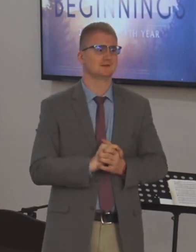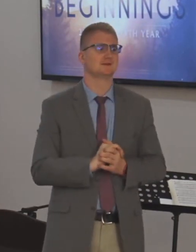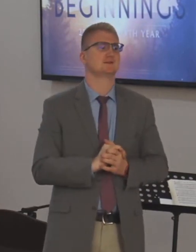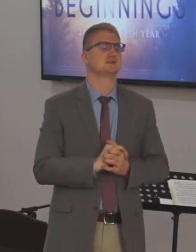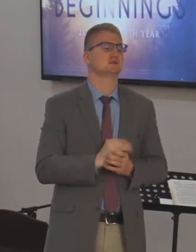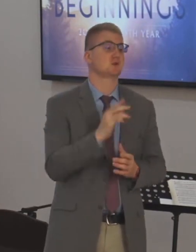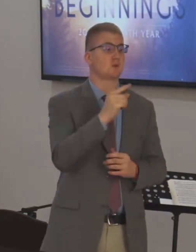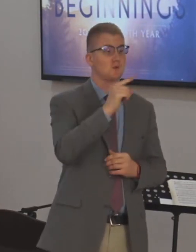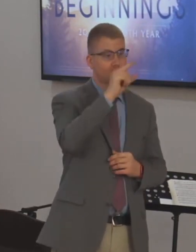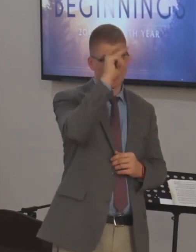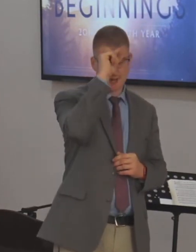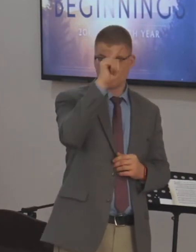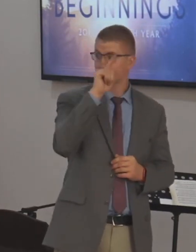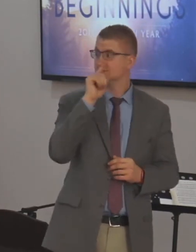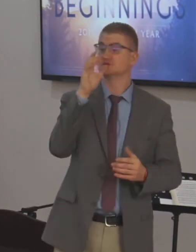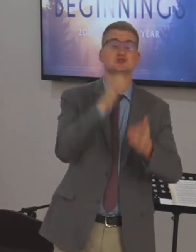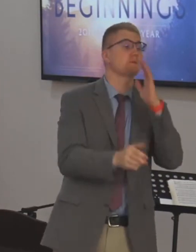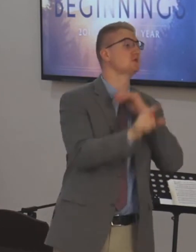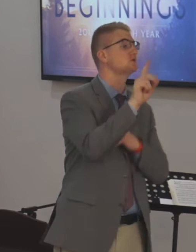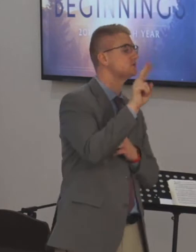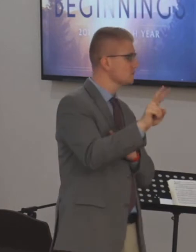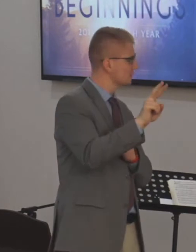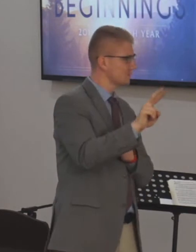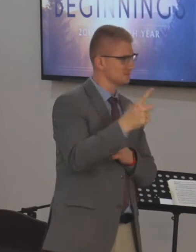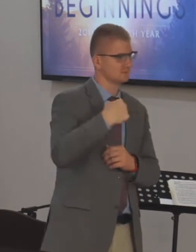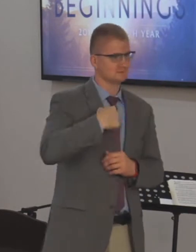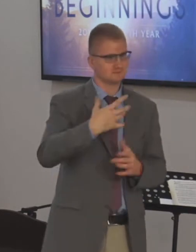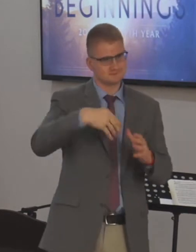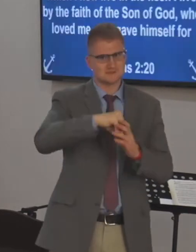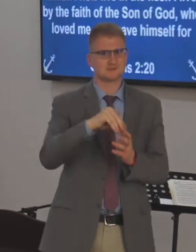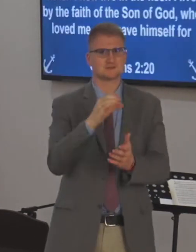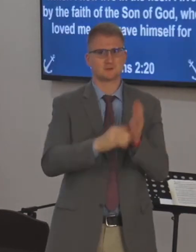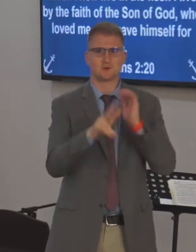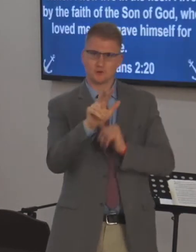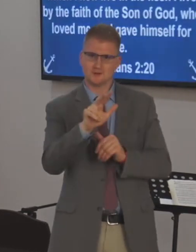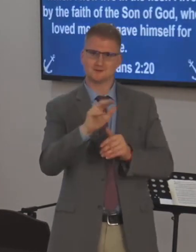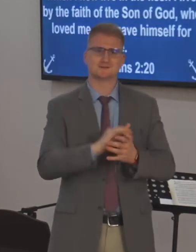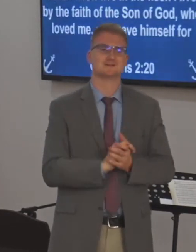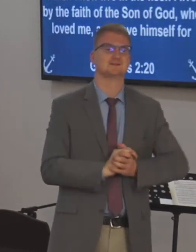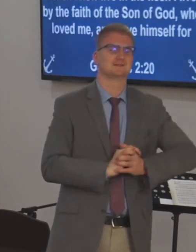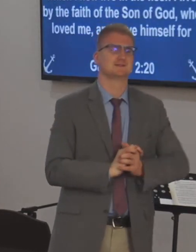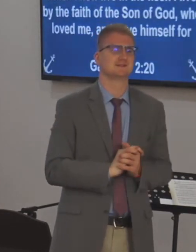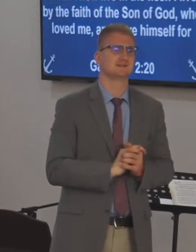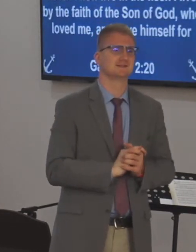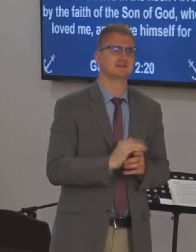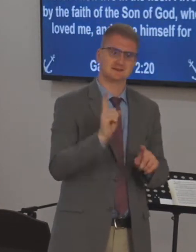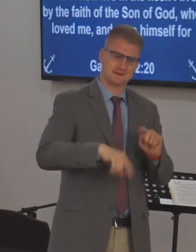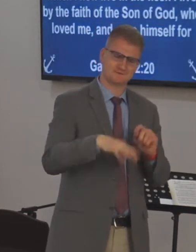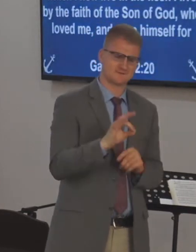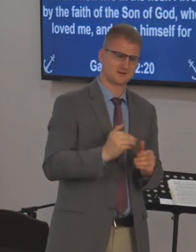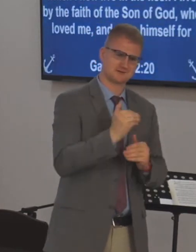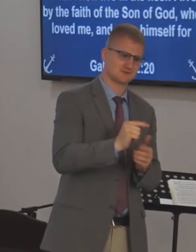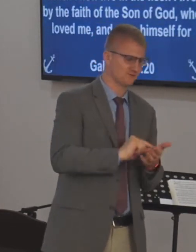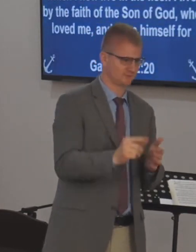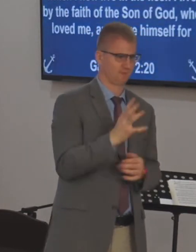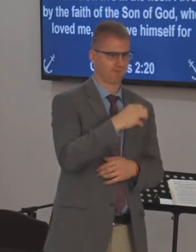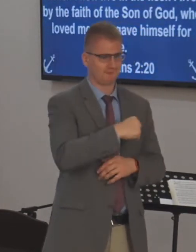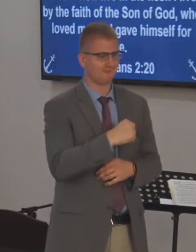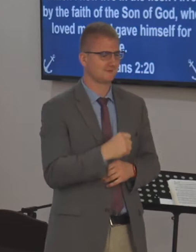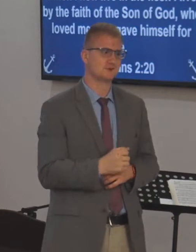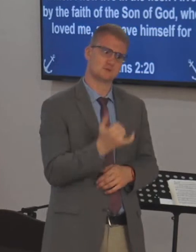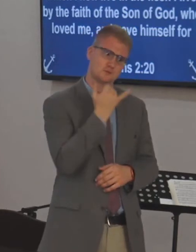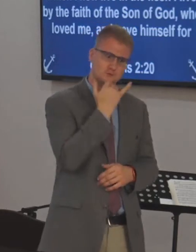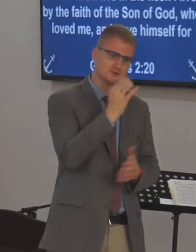220, I'm sorry, Galatians 220, I got you in 320, that's why I can't find the next verse,